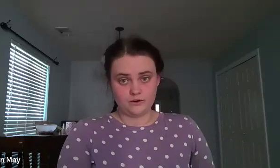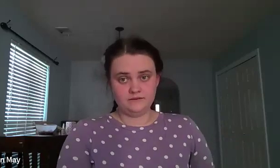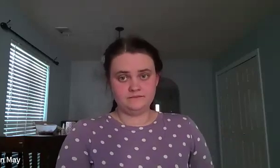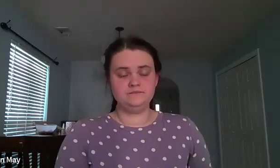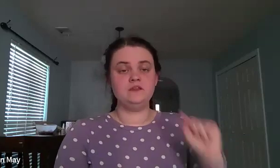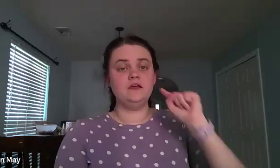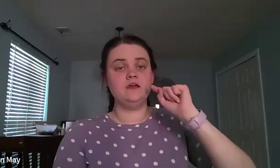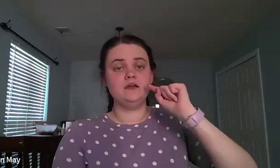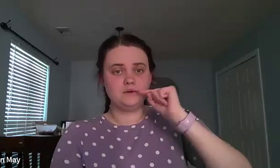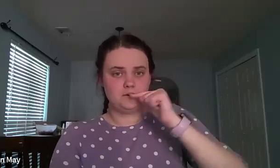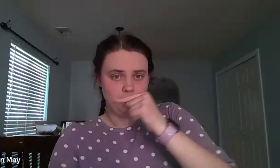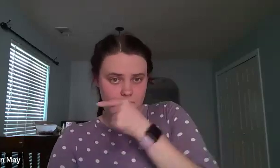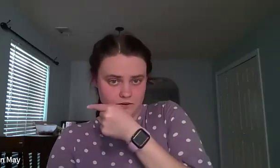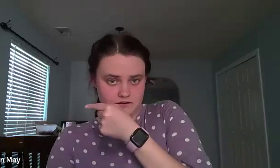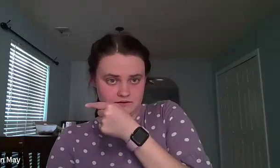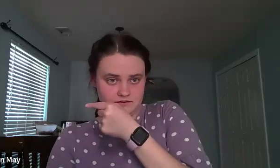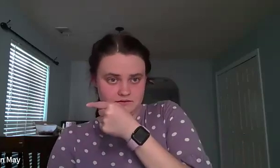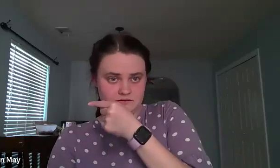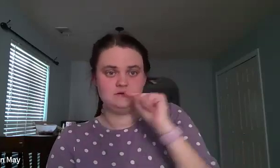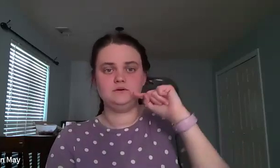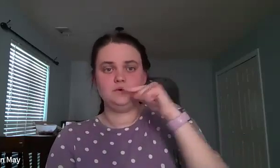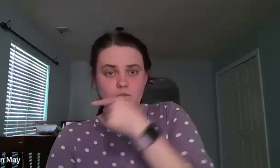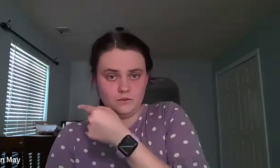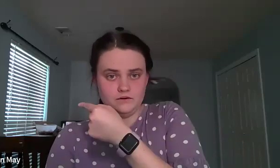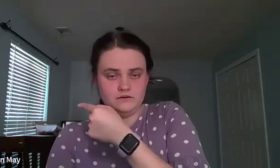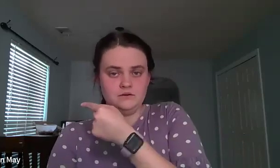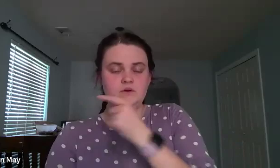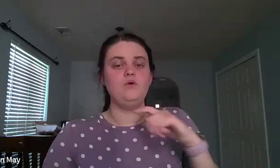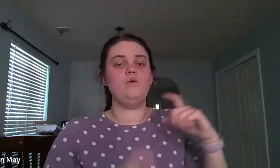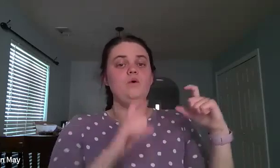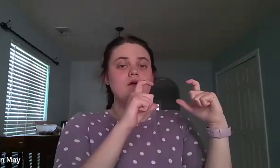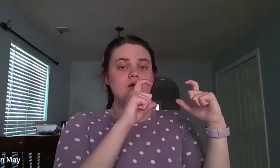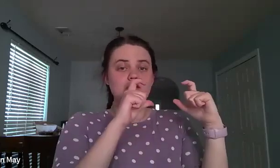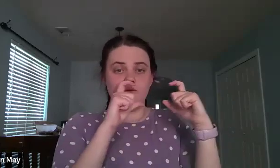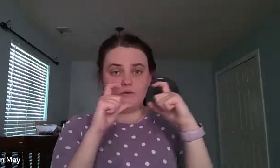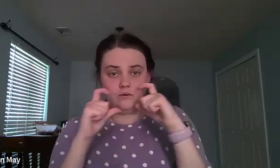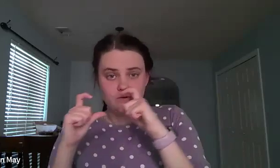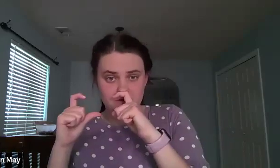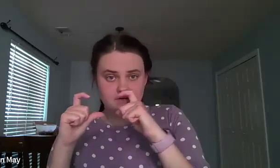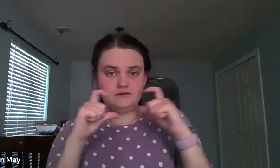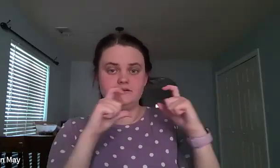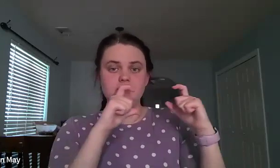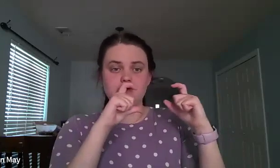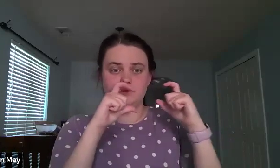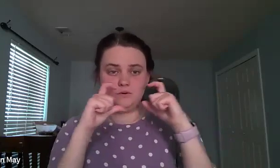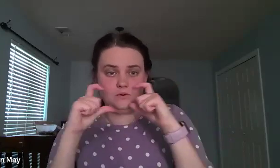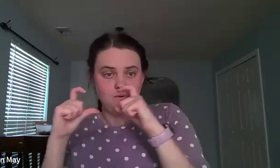Corn, corn, corn, or corn,